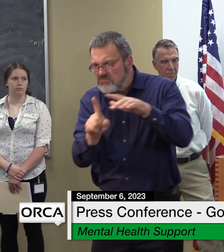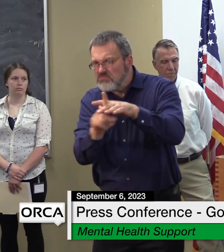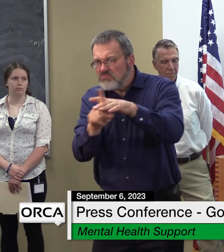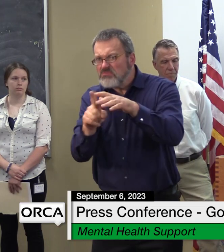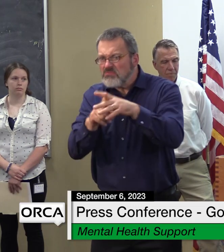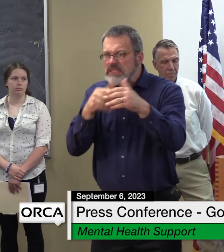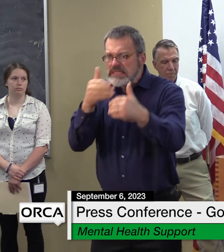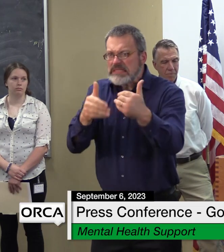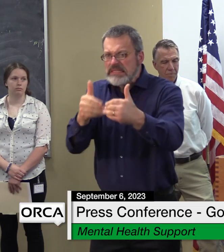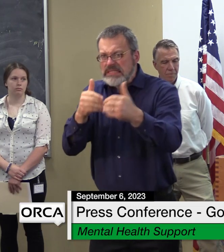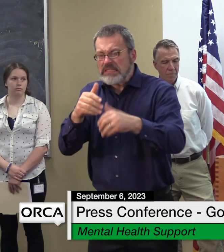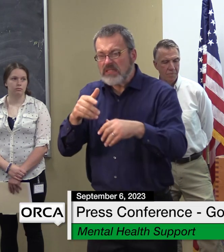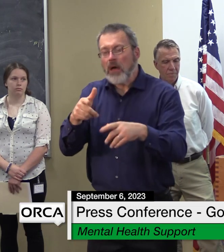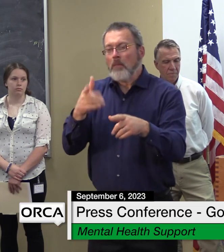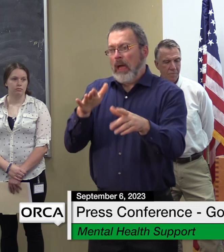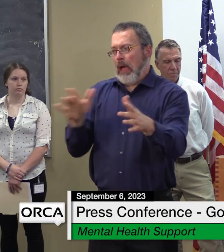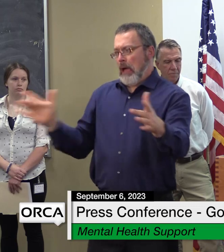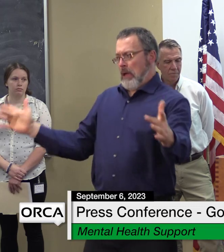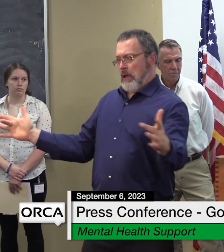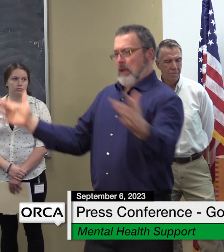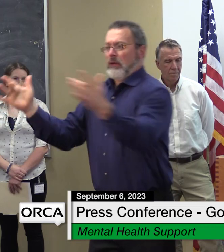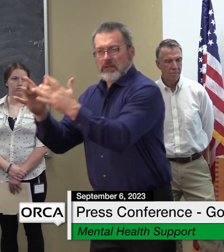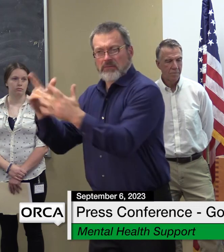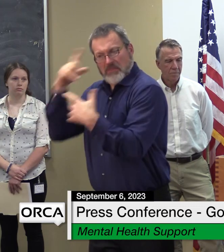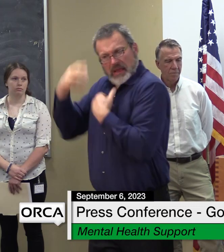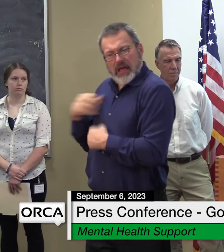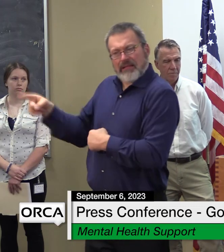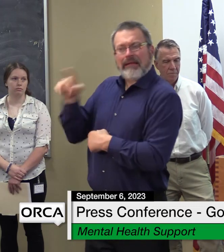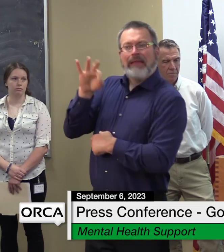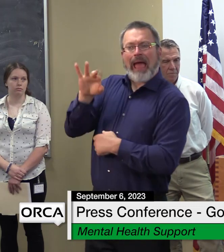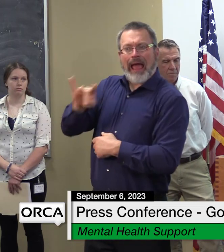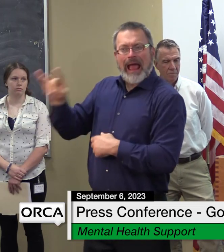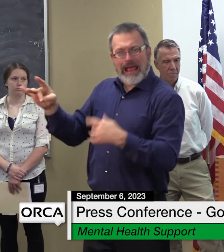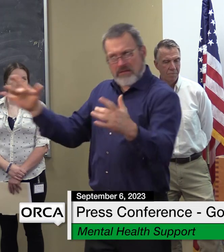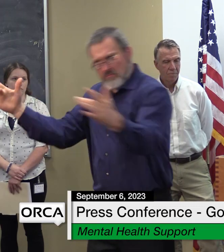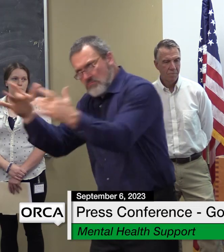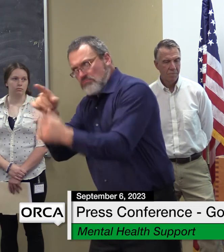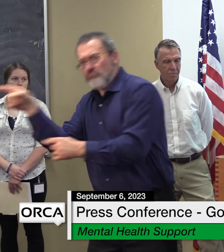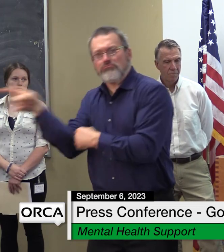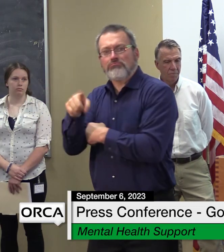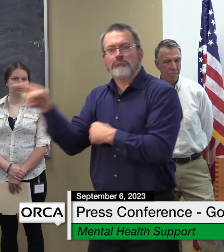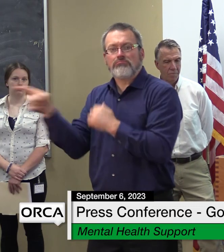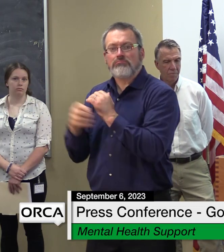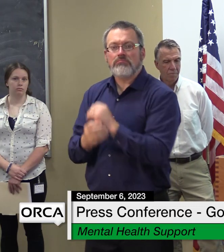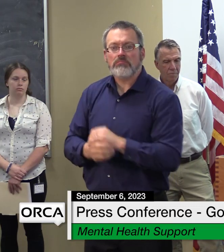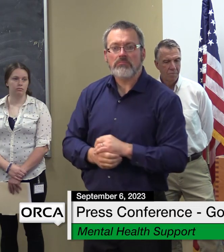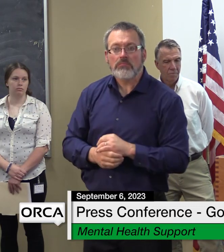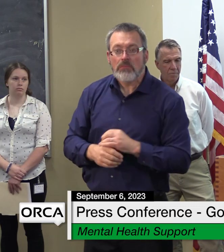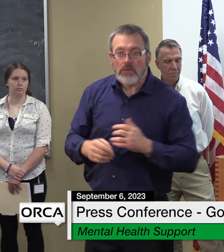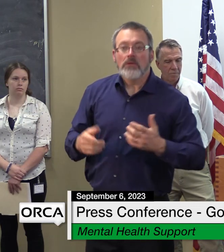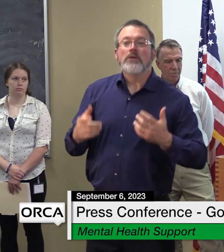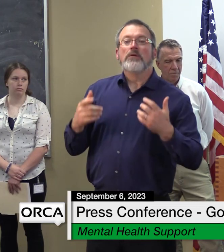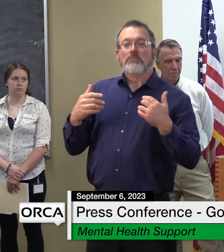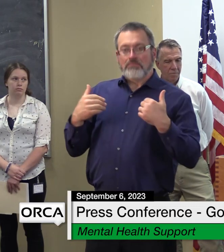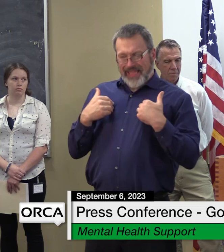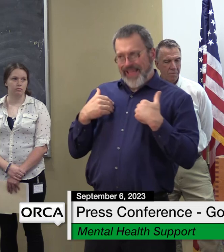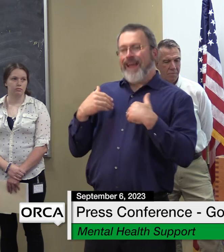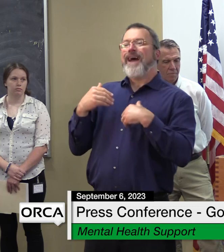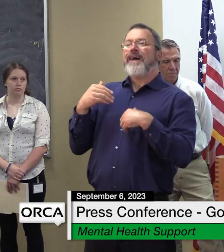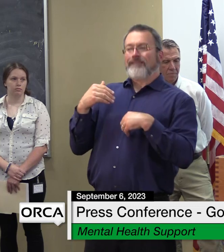health resource. For help connecting with a counselor, you can call 211 for a referral to your local mental health